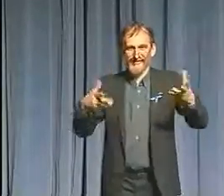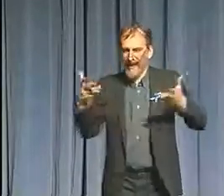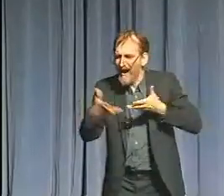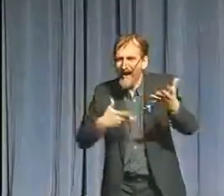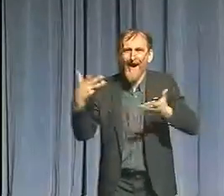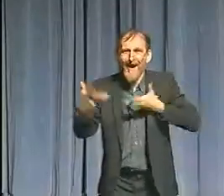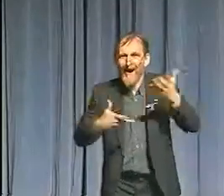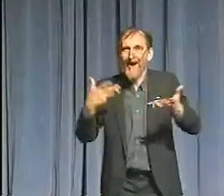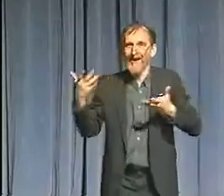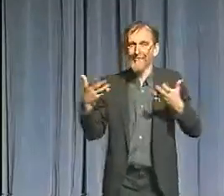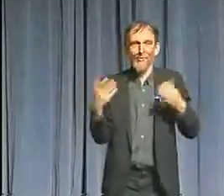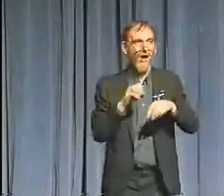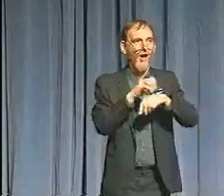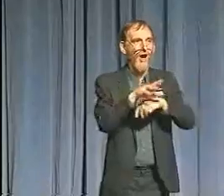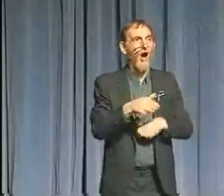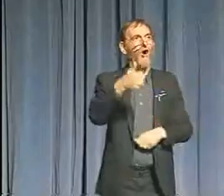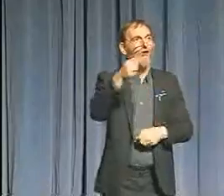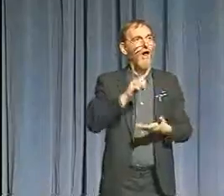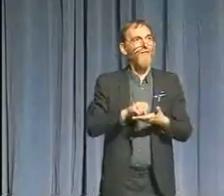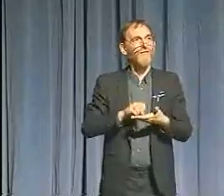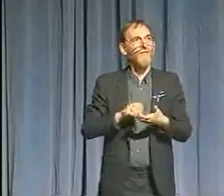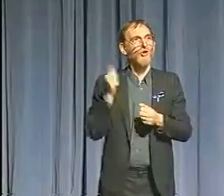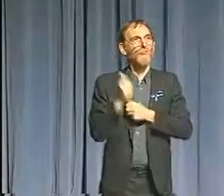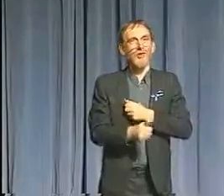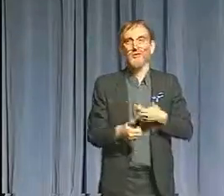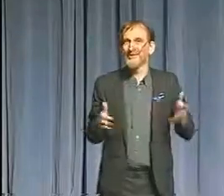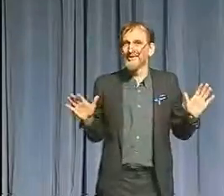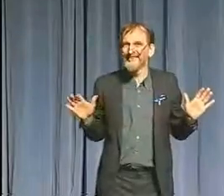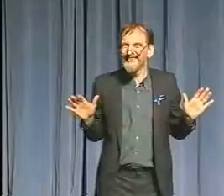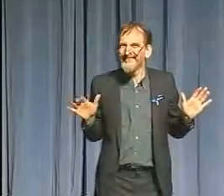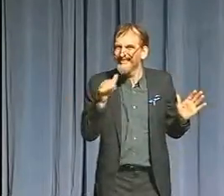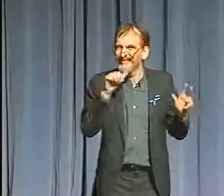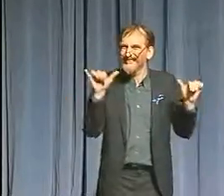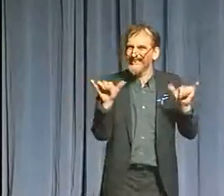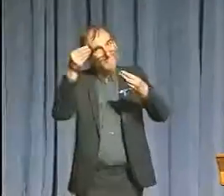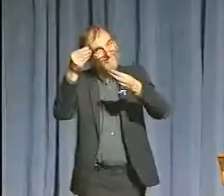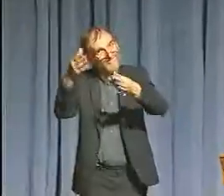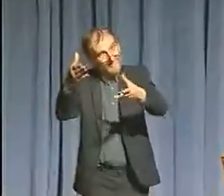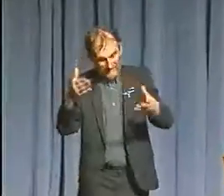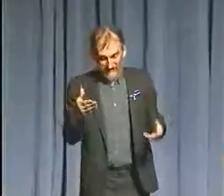It's a really fascinating topic, and they should be able to be discussed.